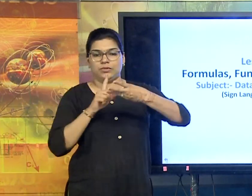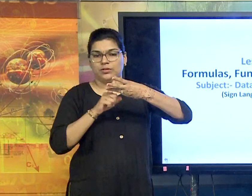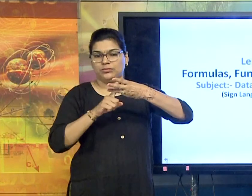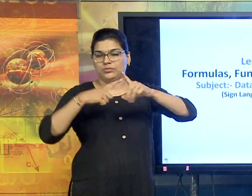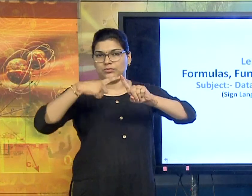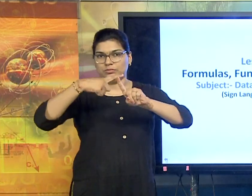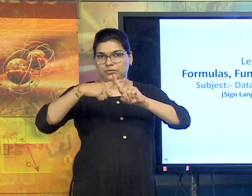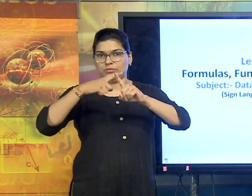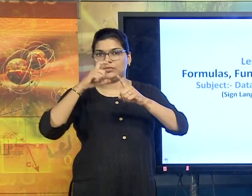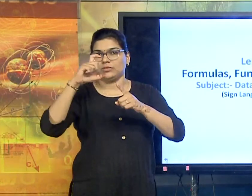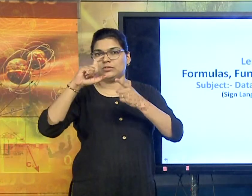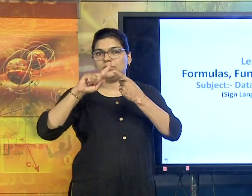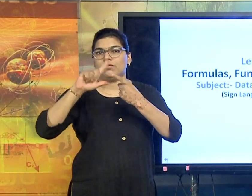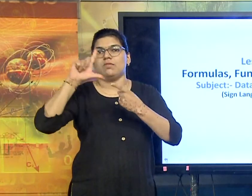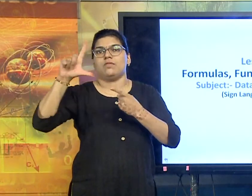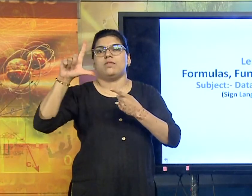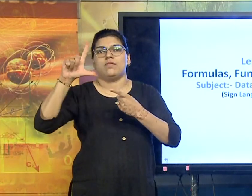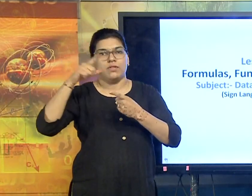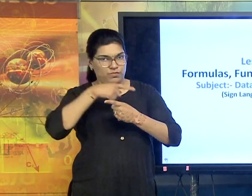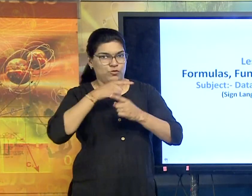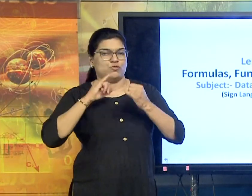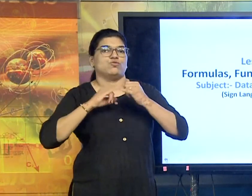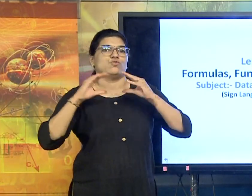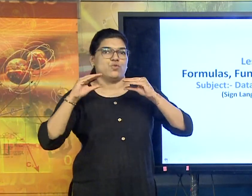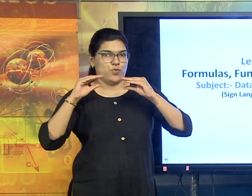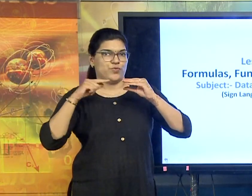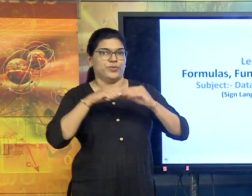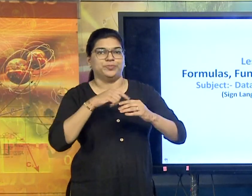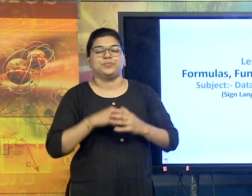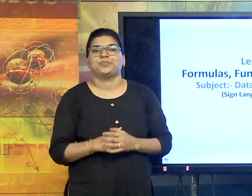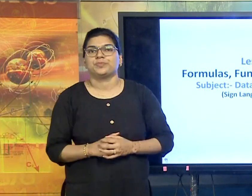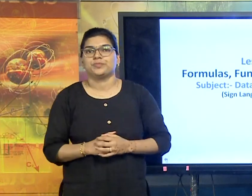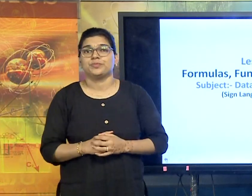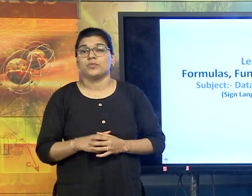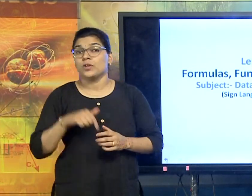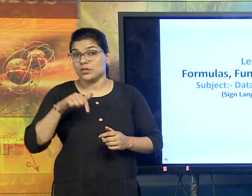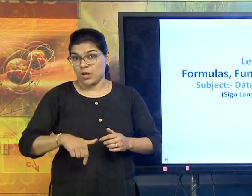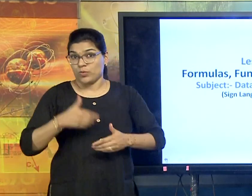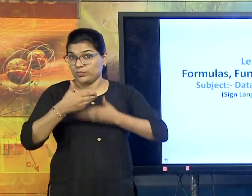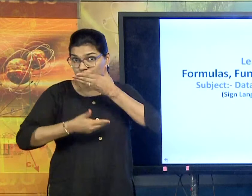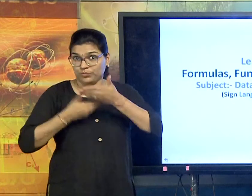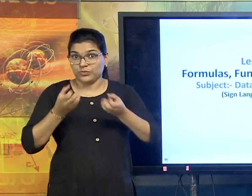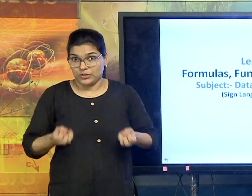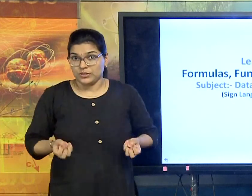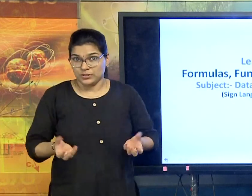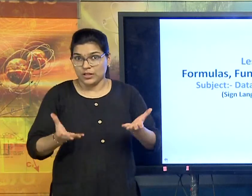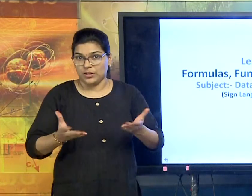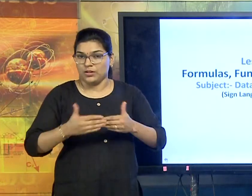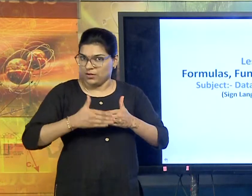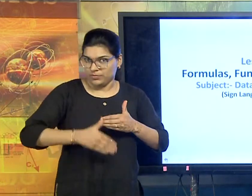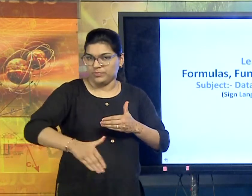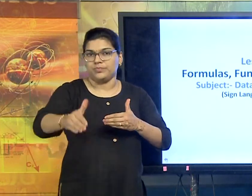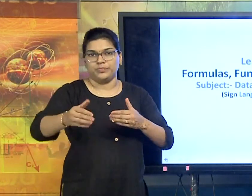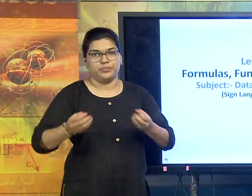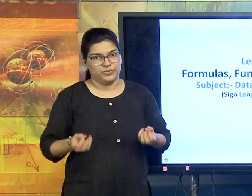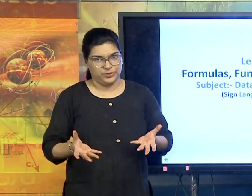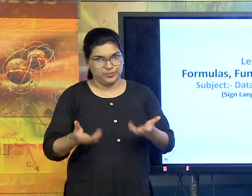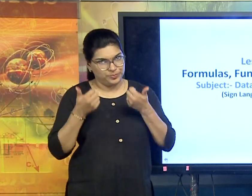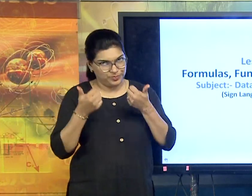There are different softwares also available, and in our computer system we call it MS Office.